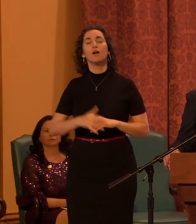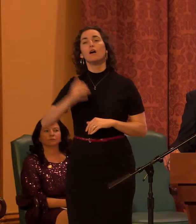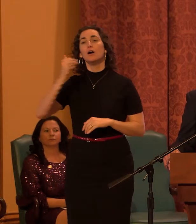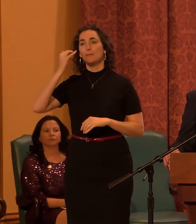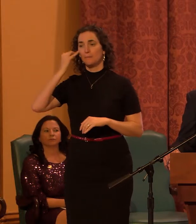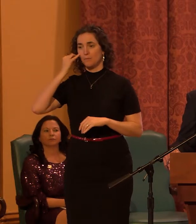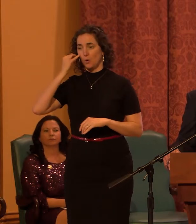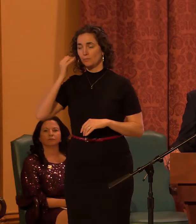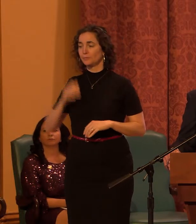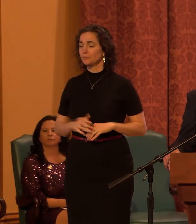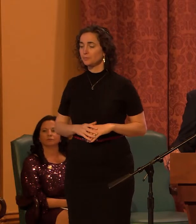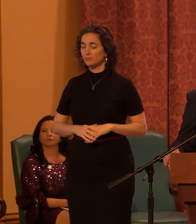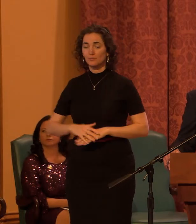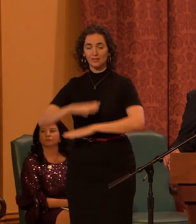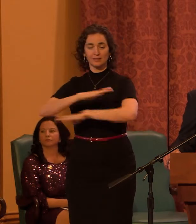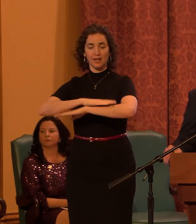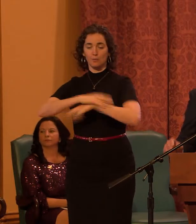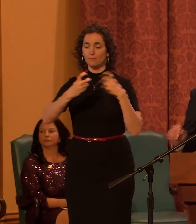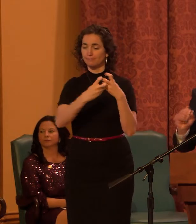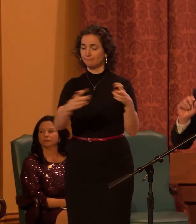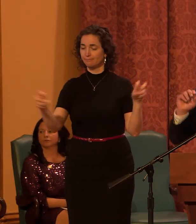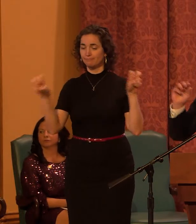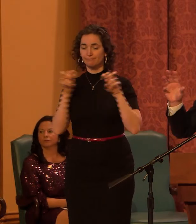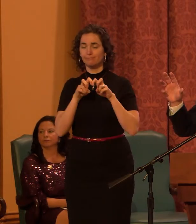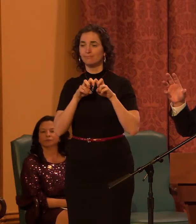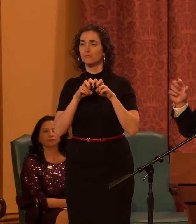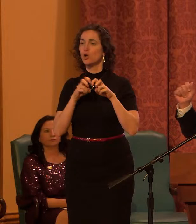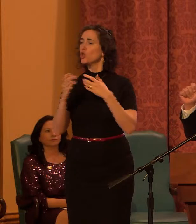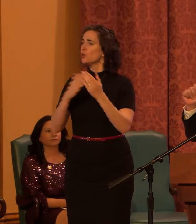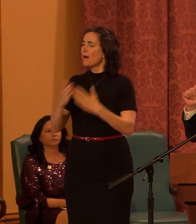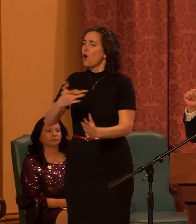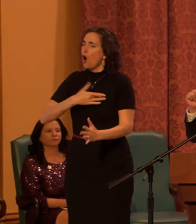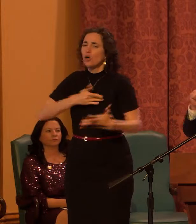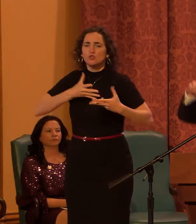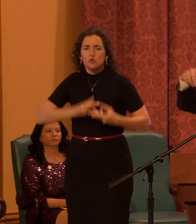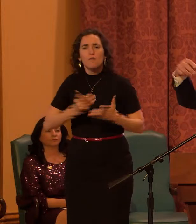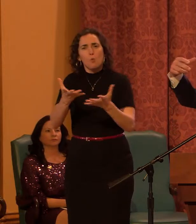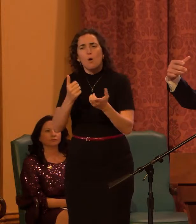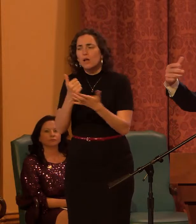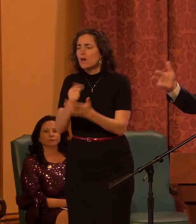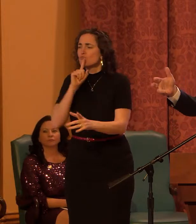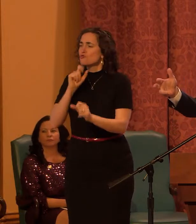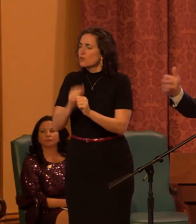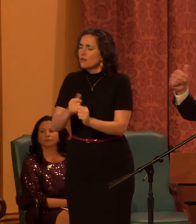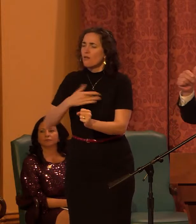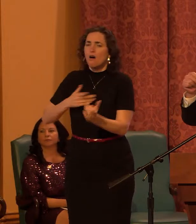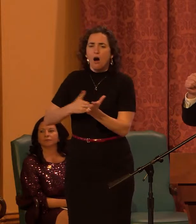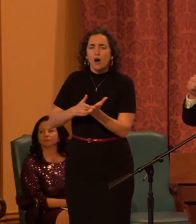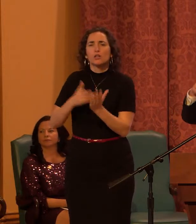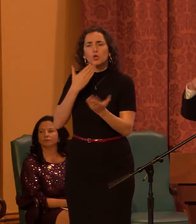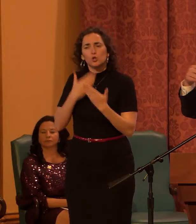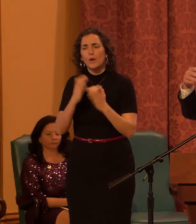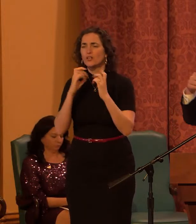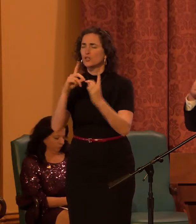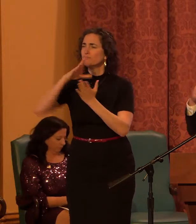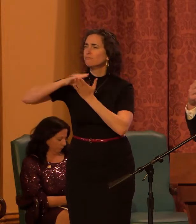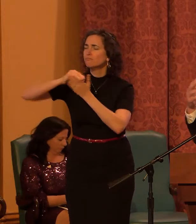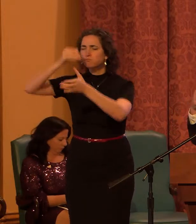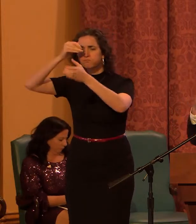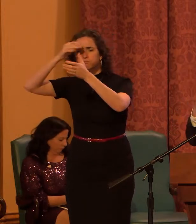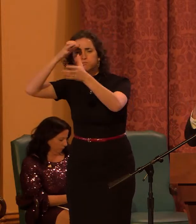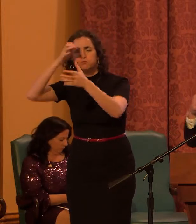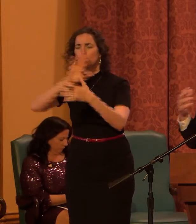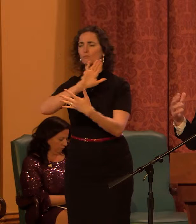you have everybody sitting around the table, and no matter how well-meaning they are, no matter how well-educated they are, and in